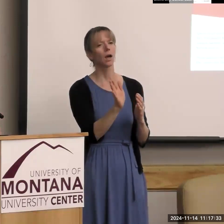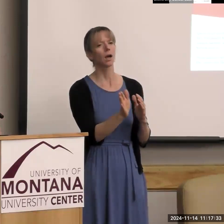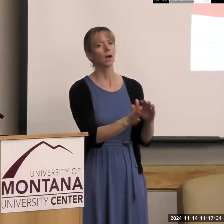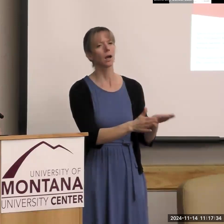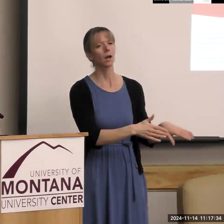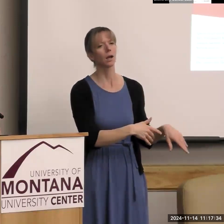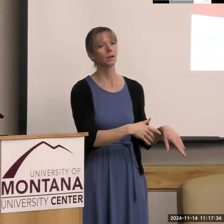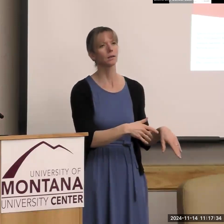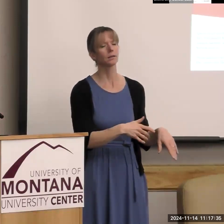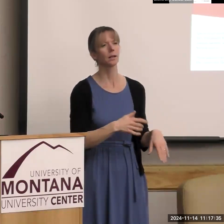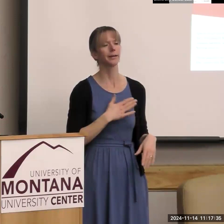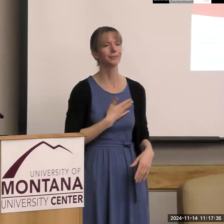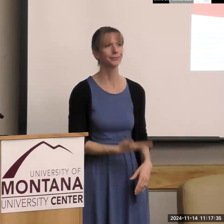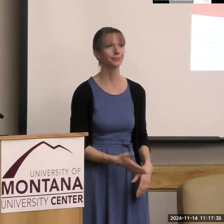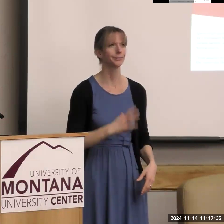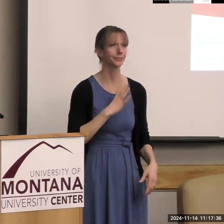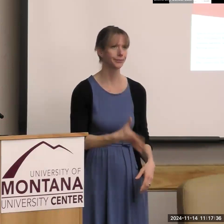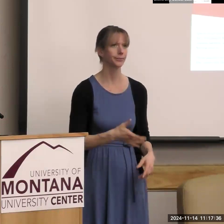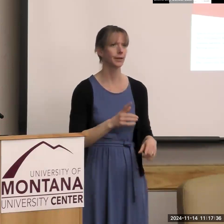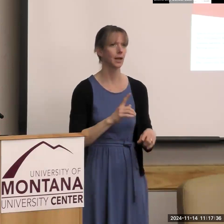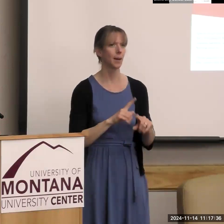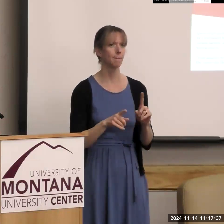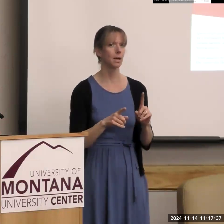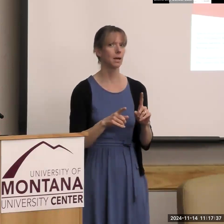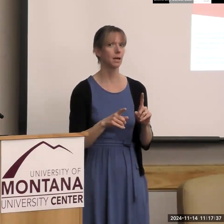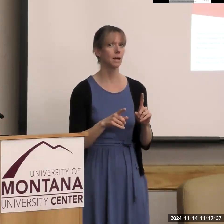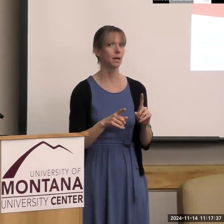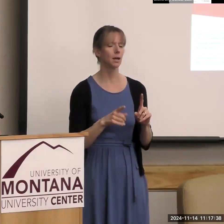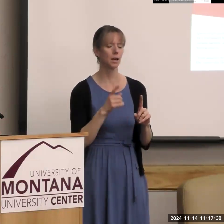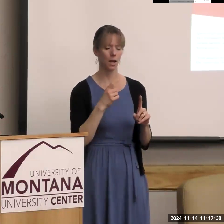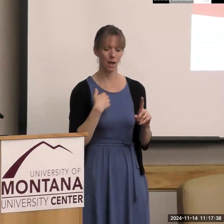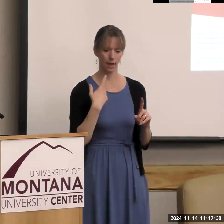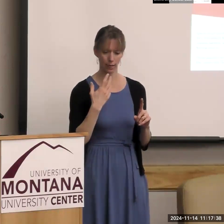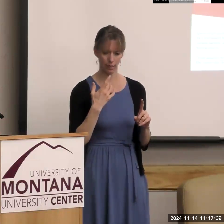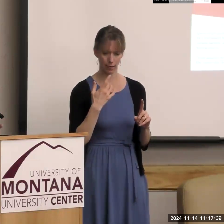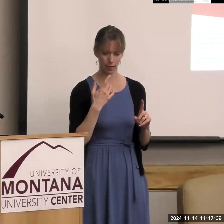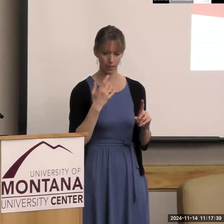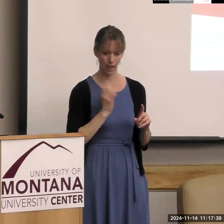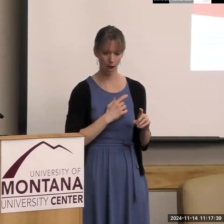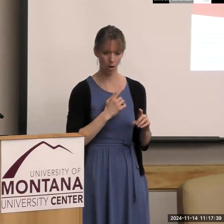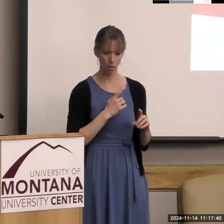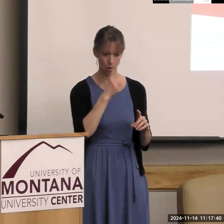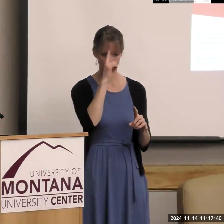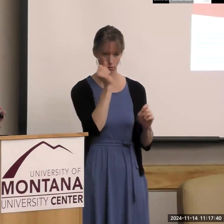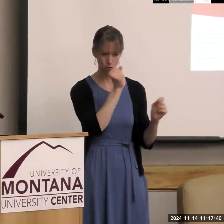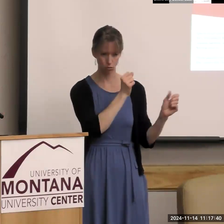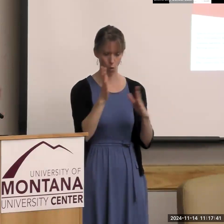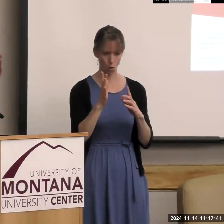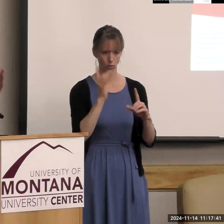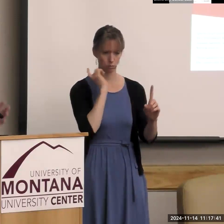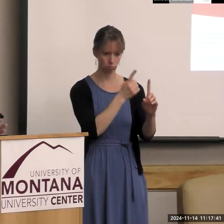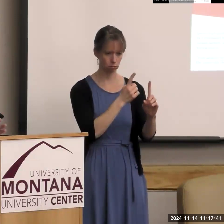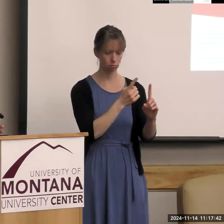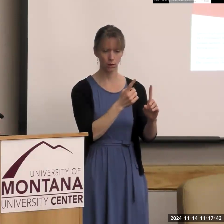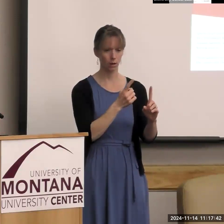of a concession. But I think our goal, our strategy, something, our objective, one of